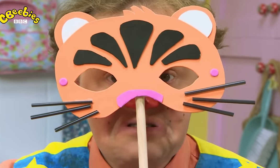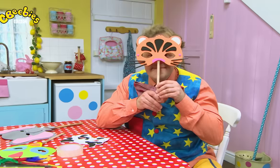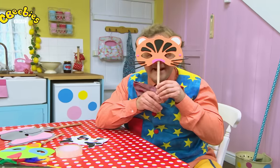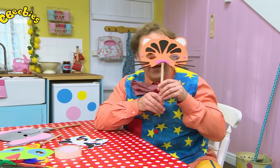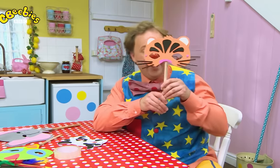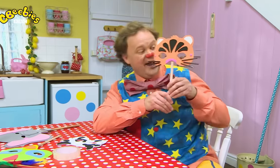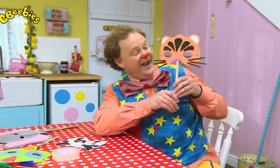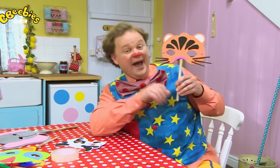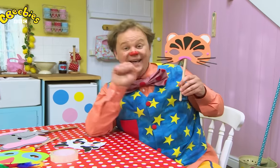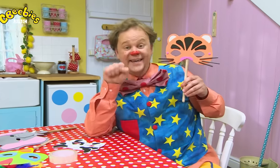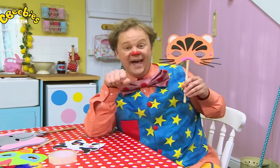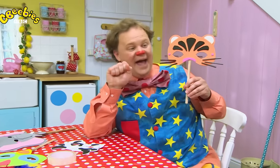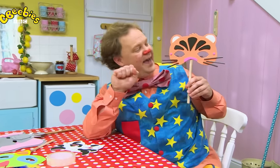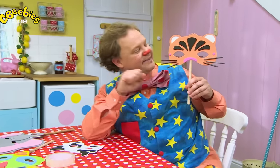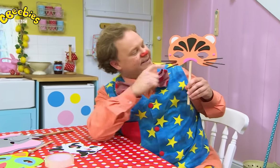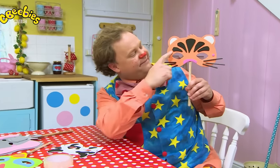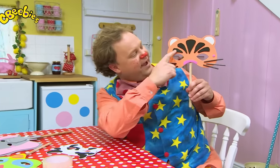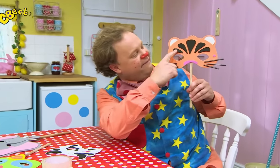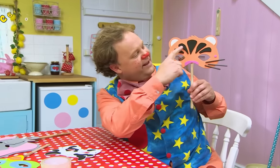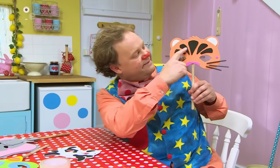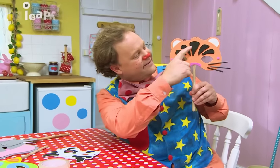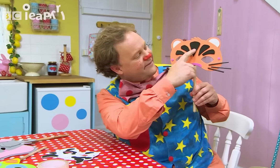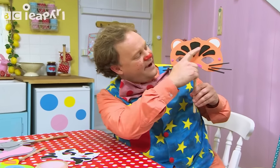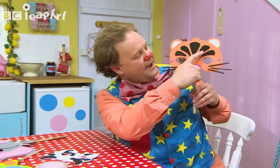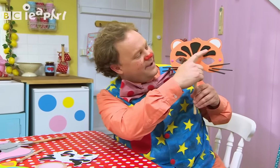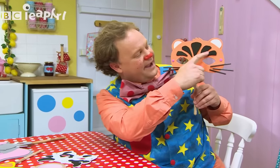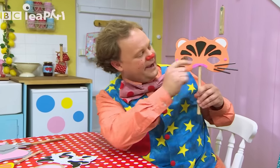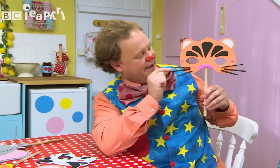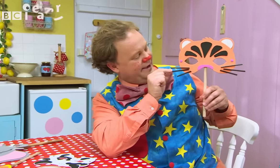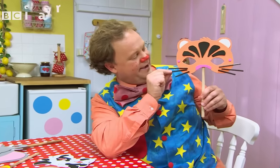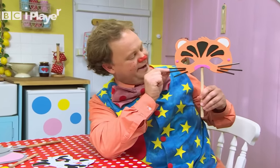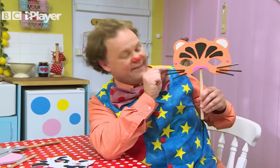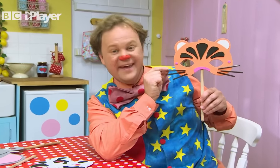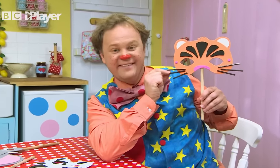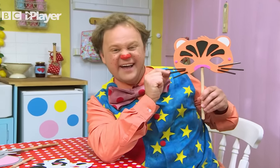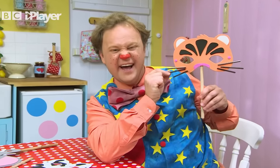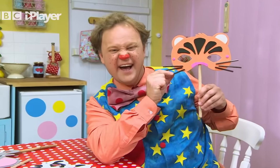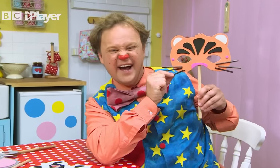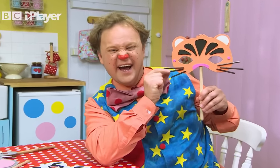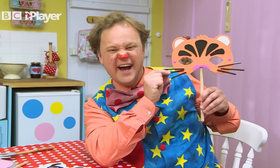That's stripy. Yes, it's very stripy. Oh, look at these. Are they